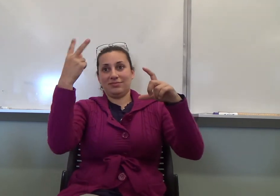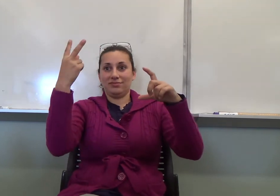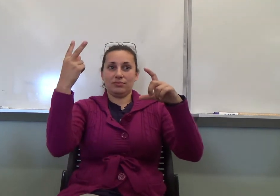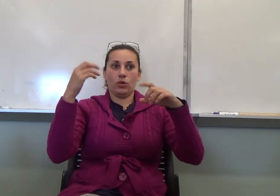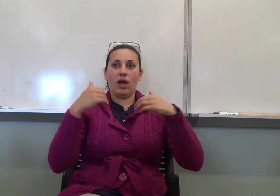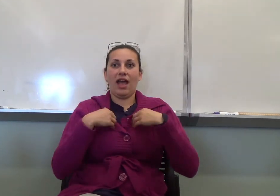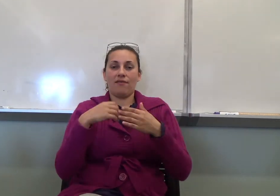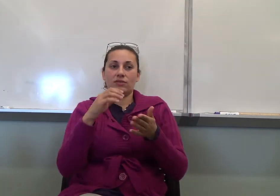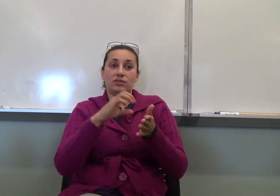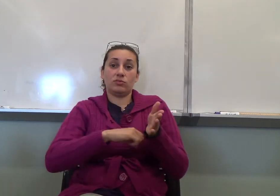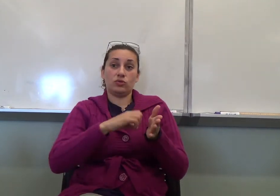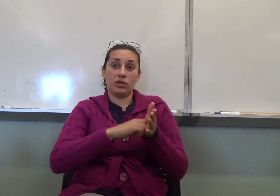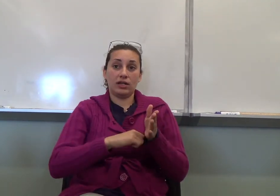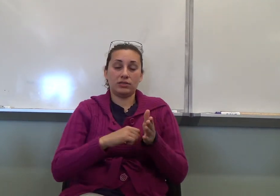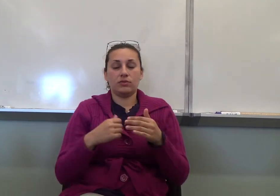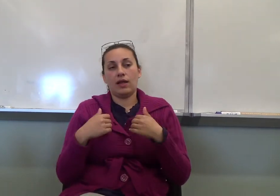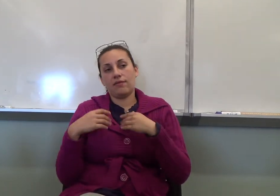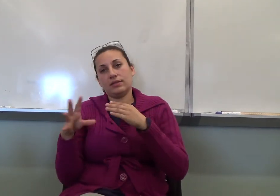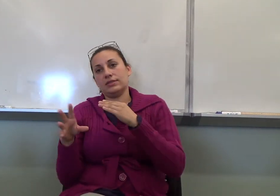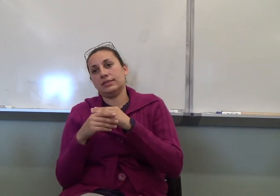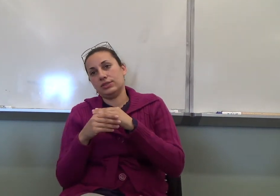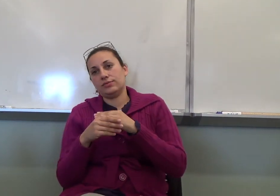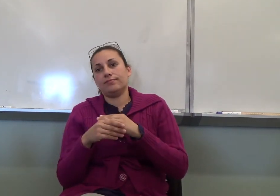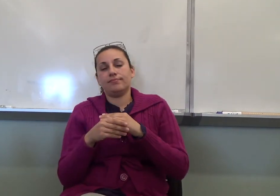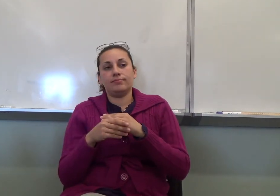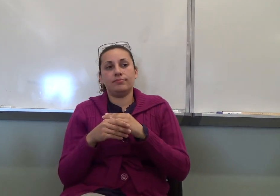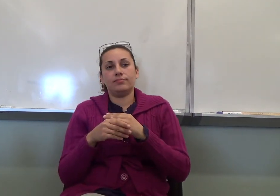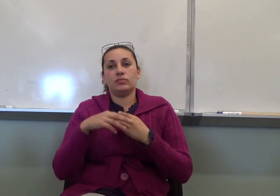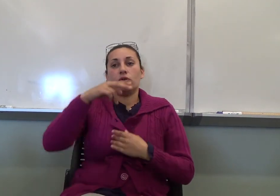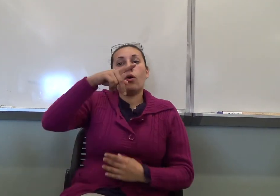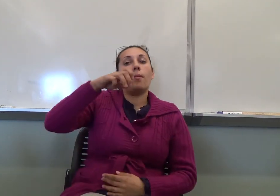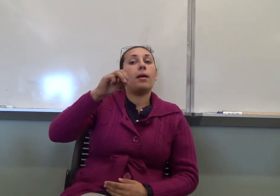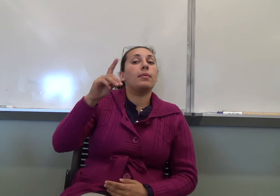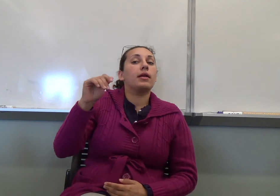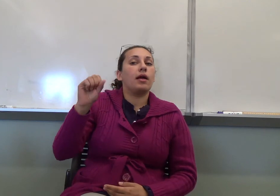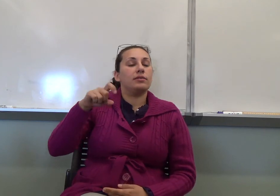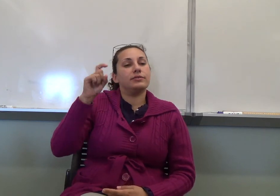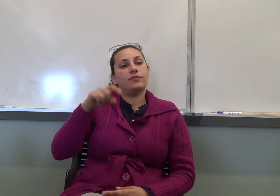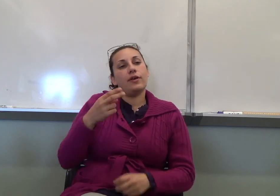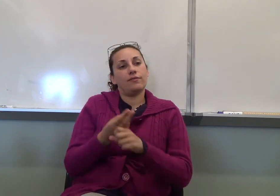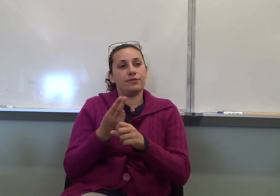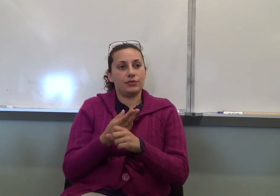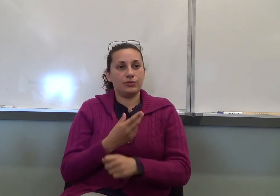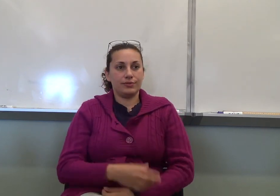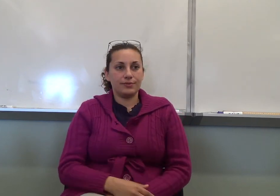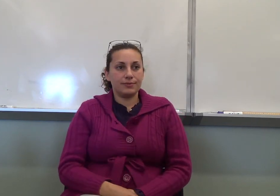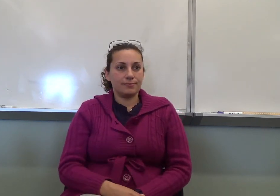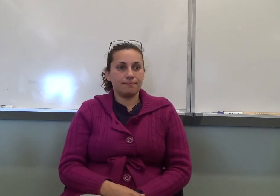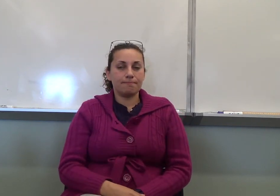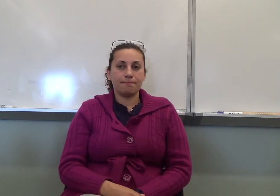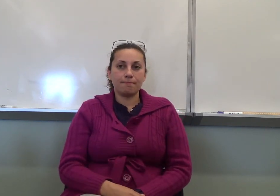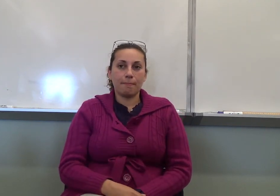have addition. So PEMDAS is what we have to do next. And it says do your parentheses